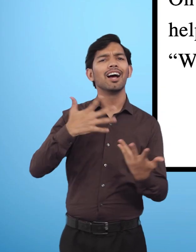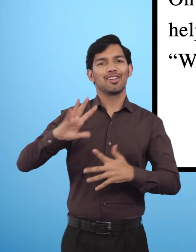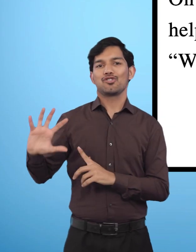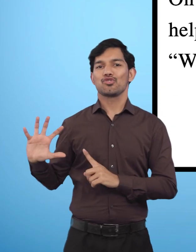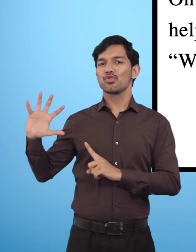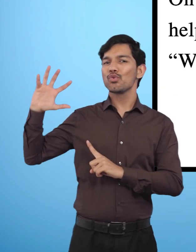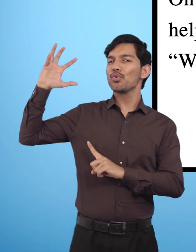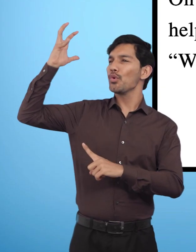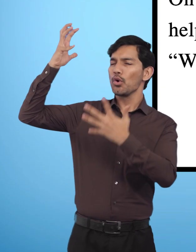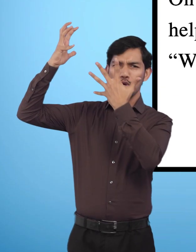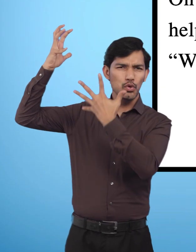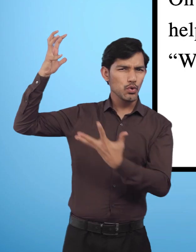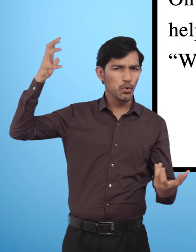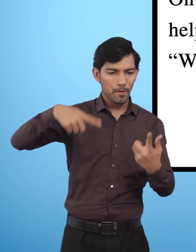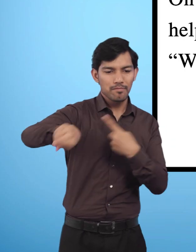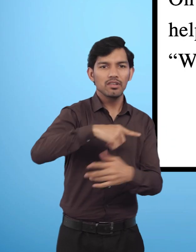the sun to dry it.